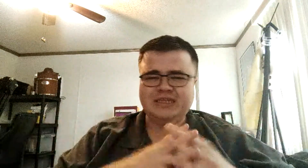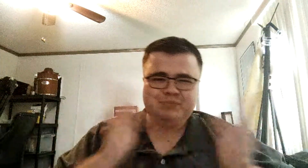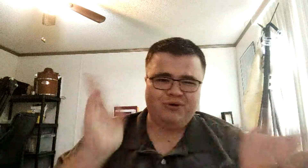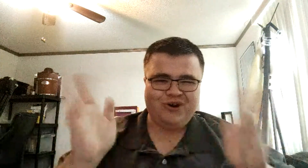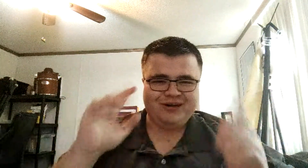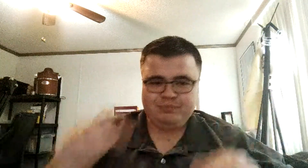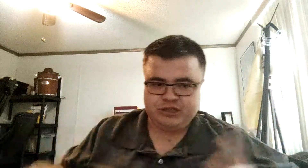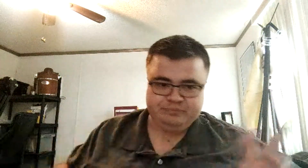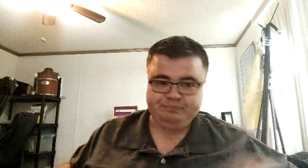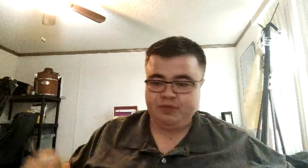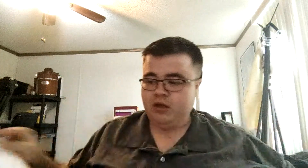this part, but